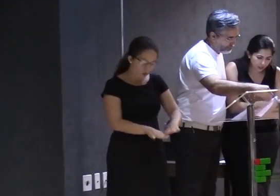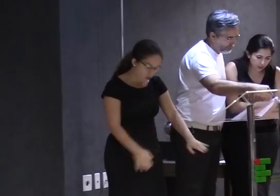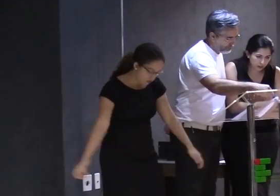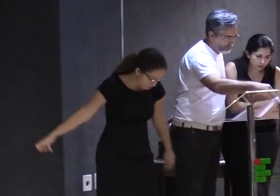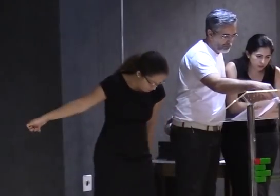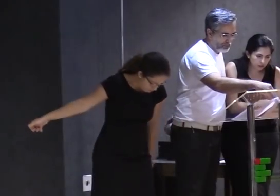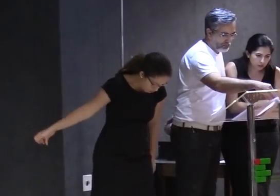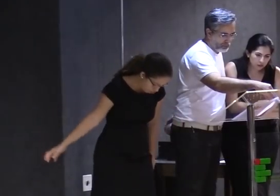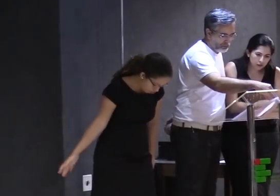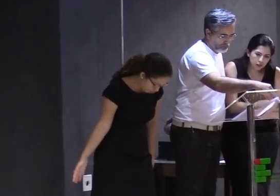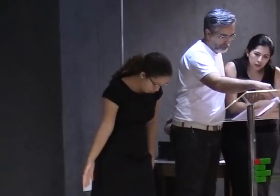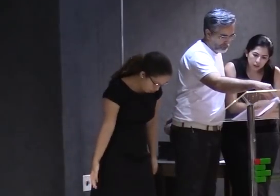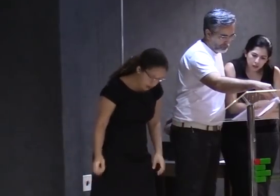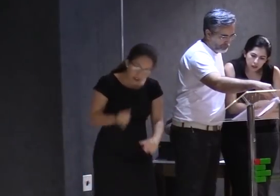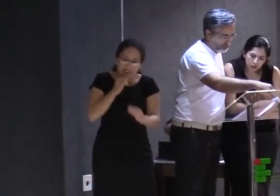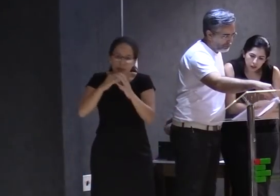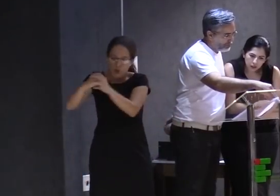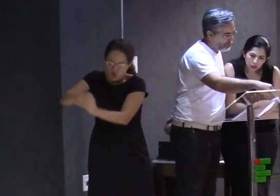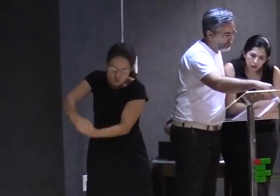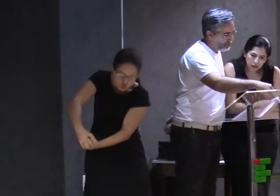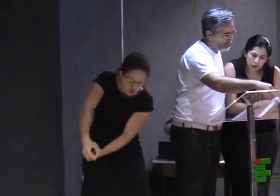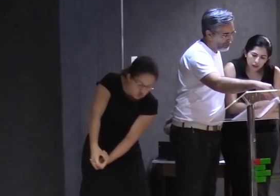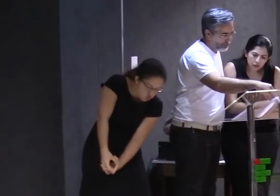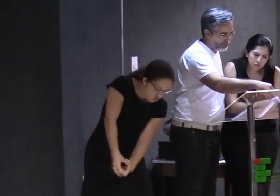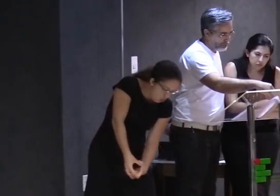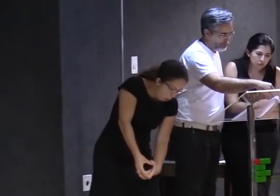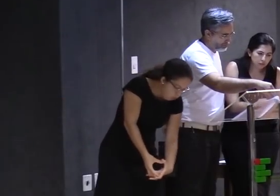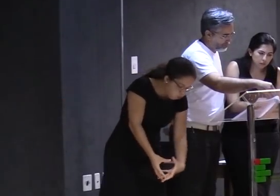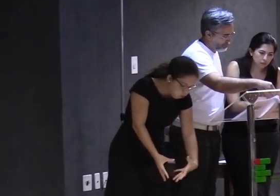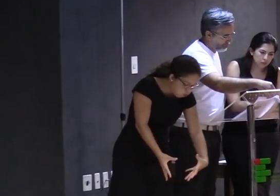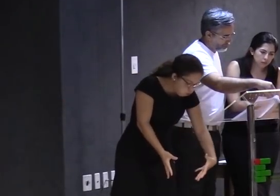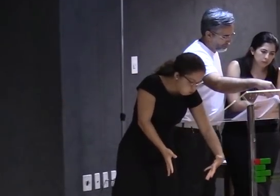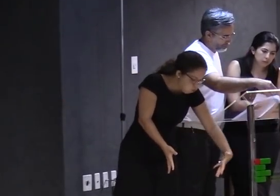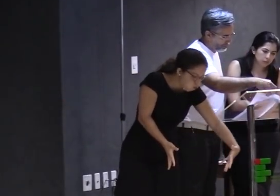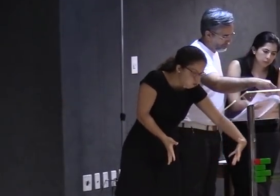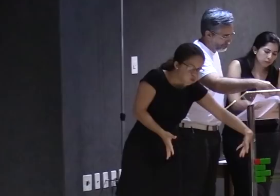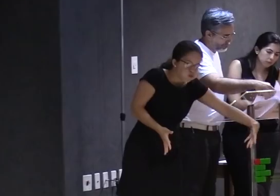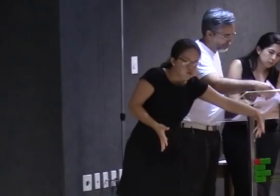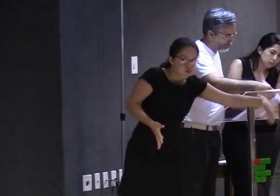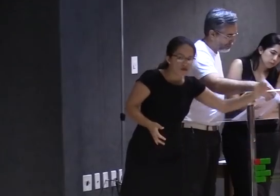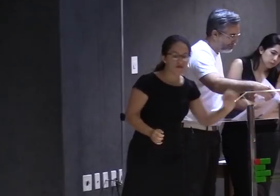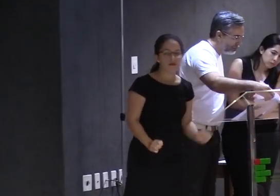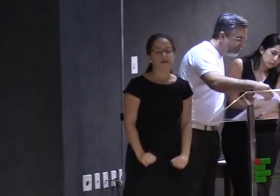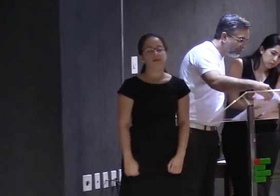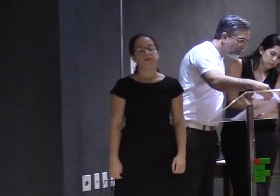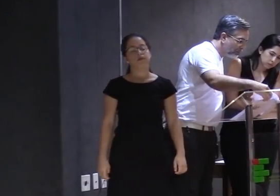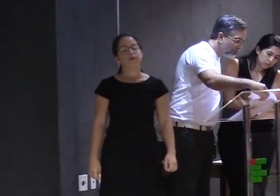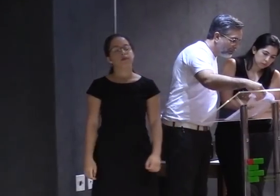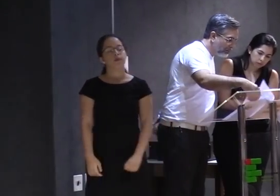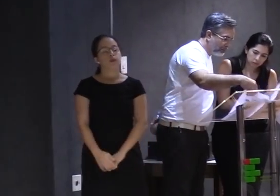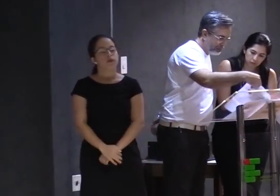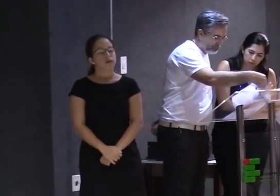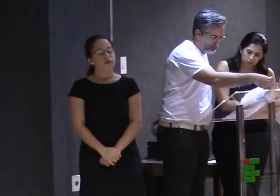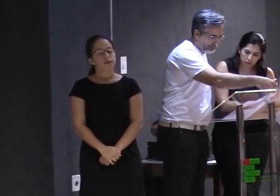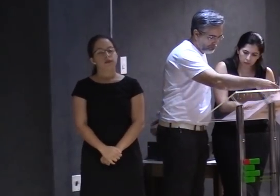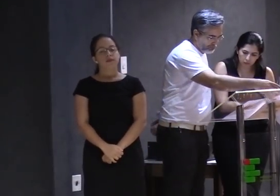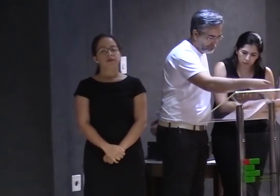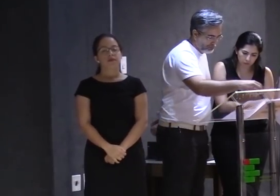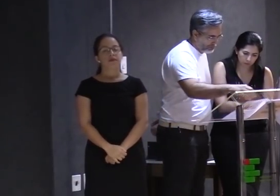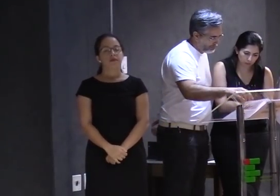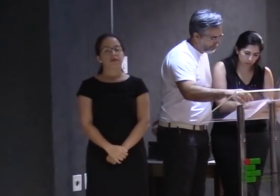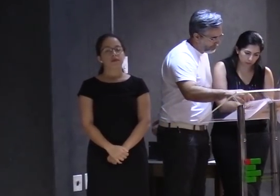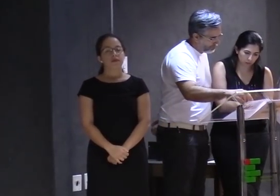gets bigger and bigger and bigger. E assim que nós fomos rolando a pequena bola de neve no chão, ela vai